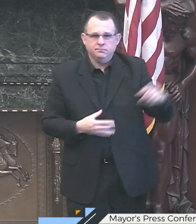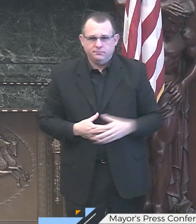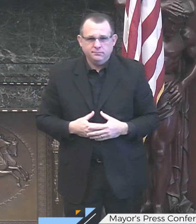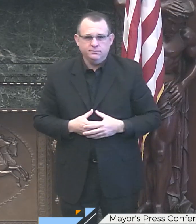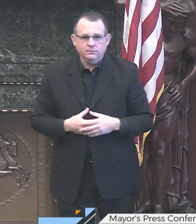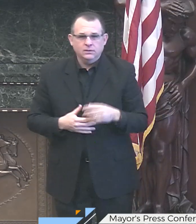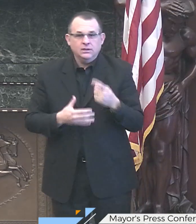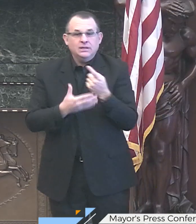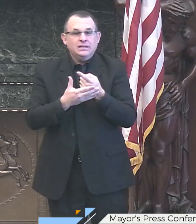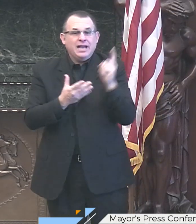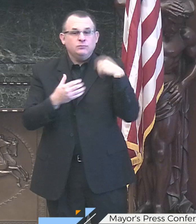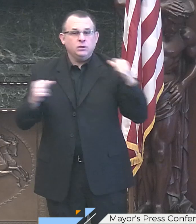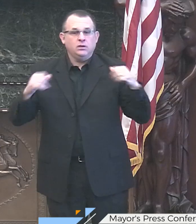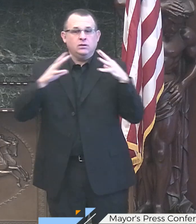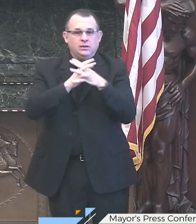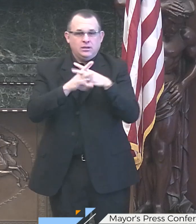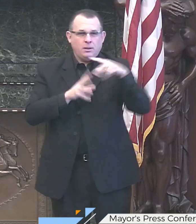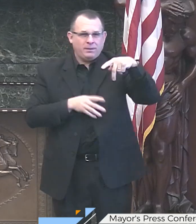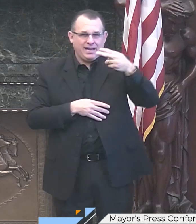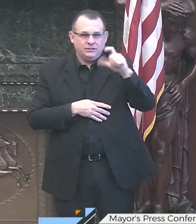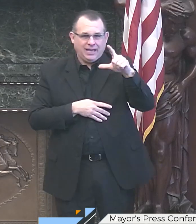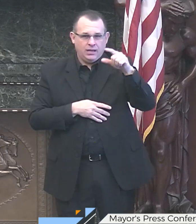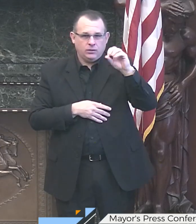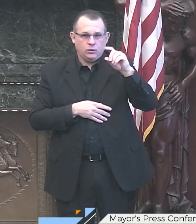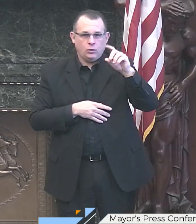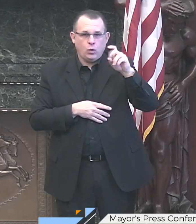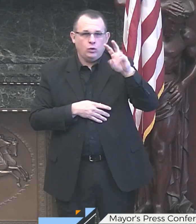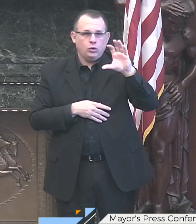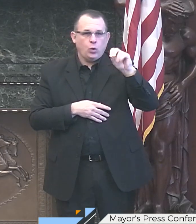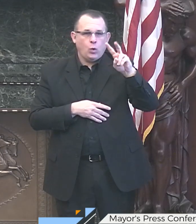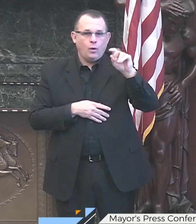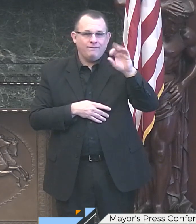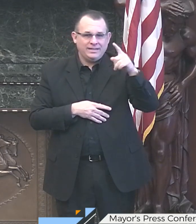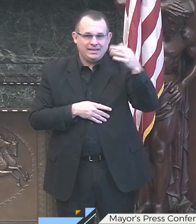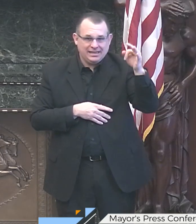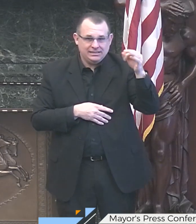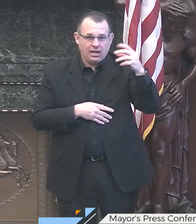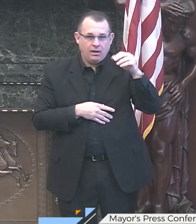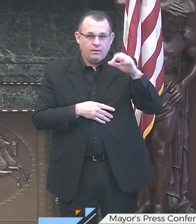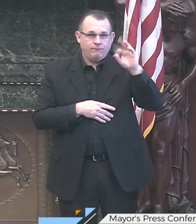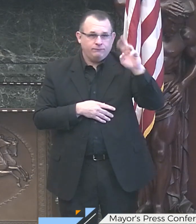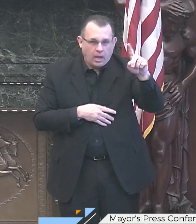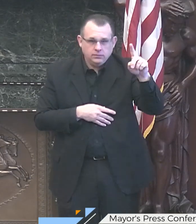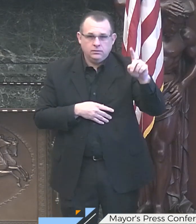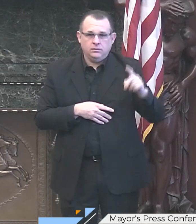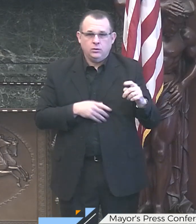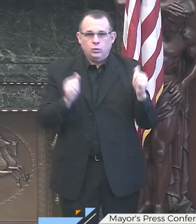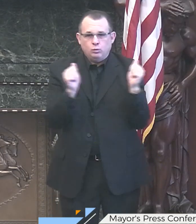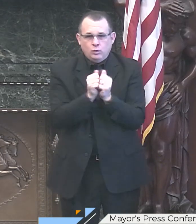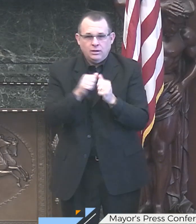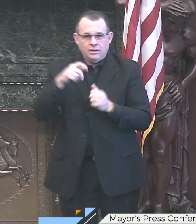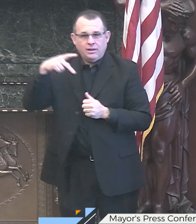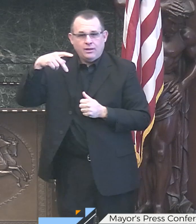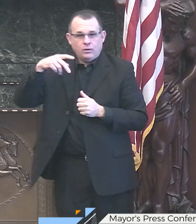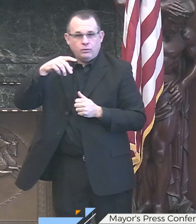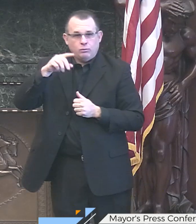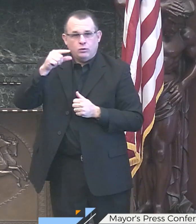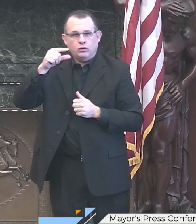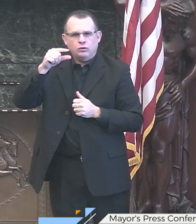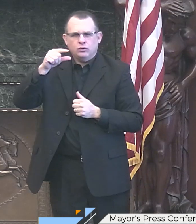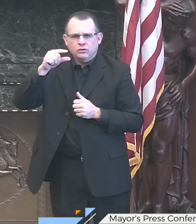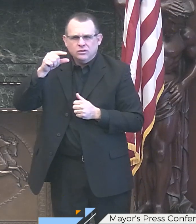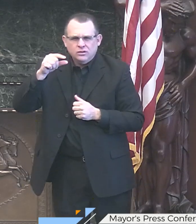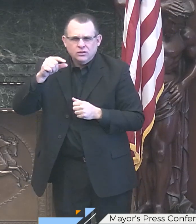PHL COVID-19 Fund with the United Way of Greater Philadelphia and Southern New Jersey and the Philadelphia Foundation.